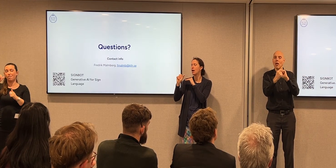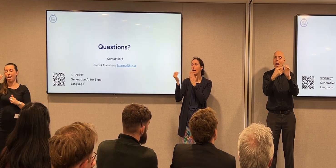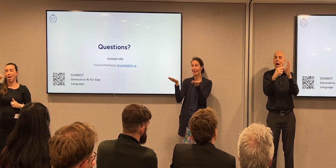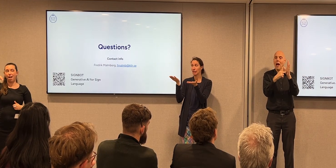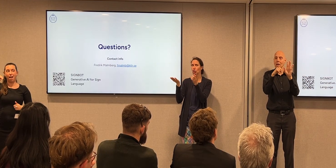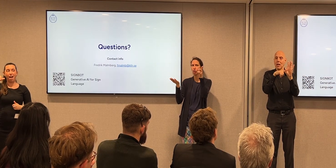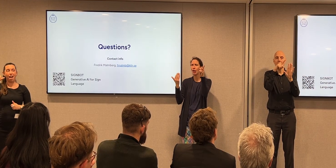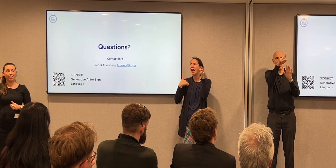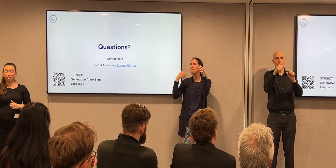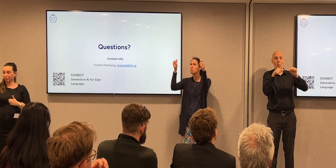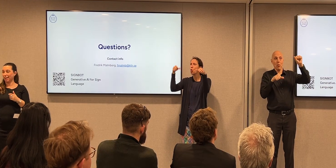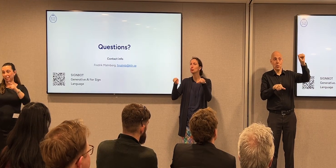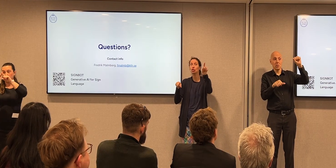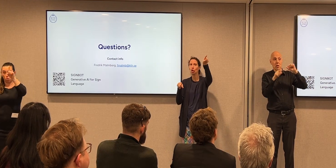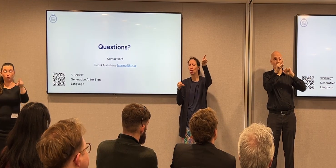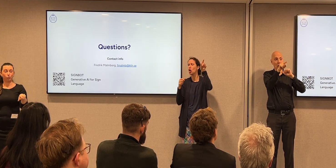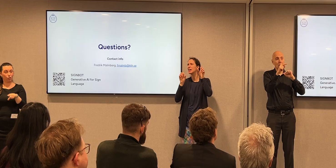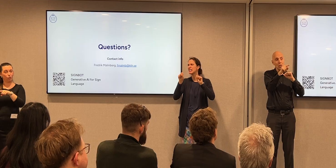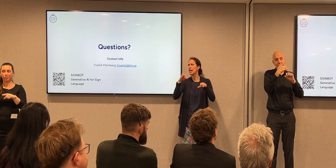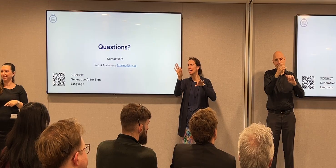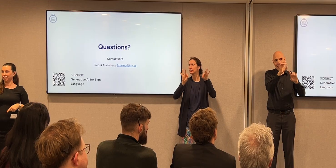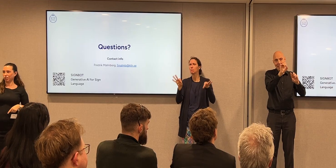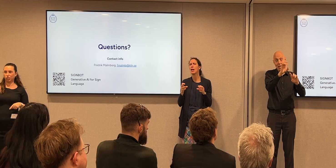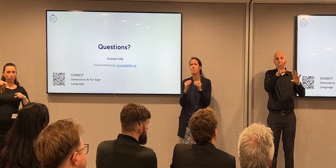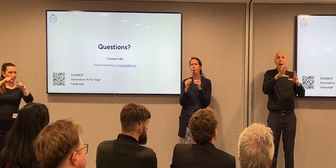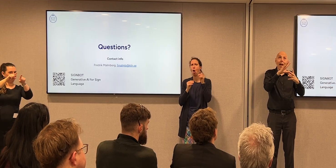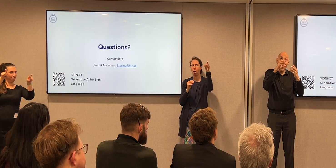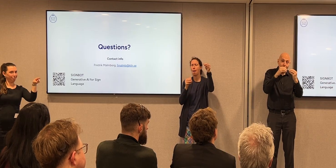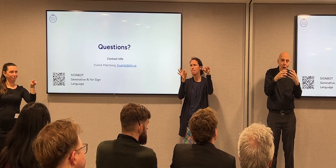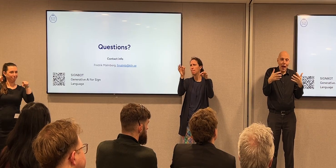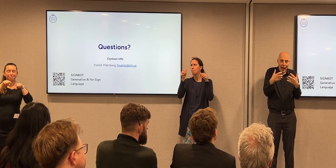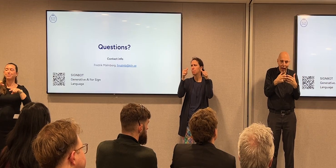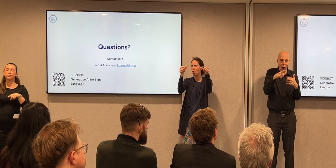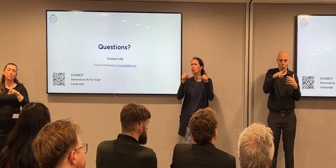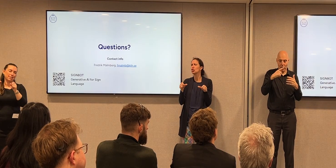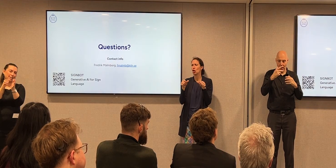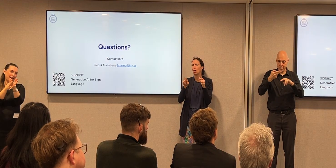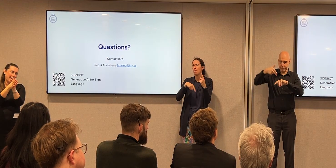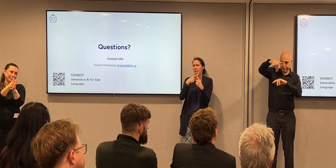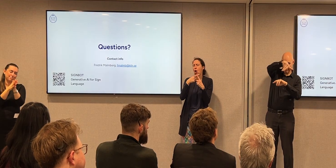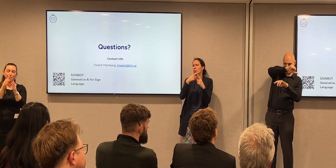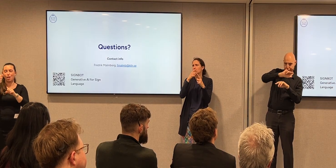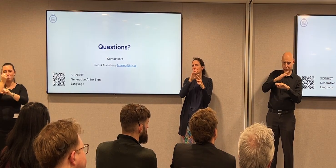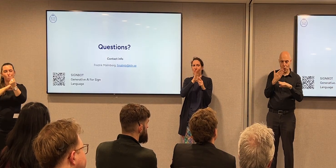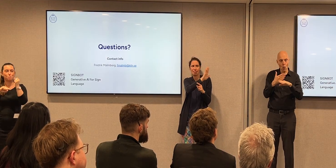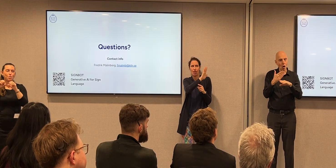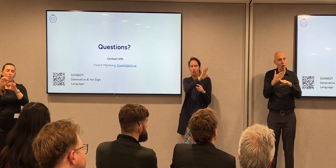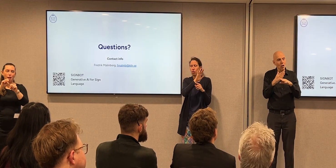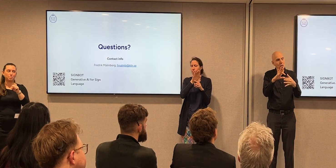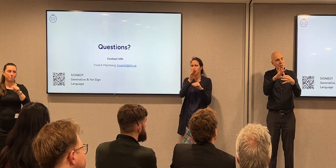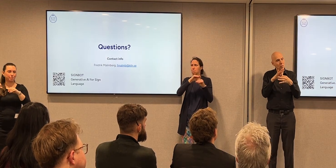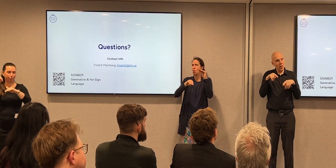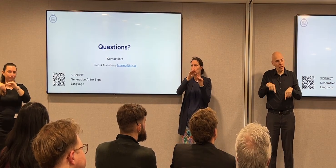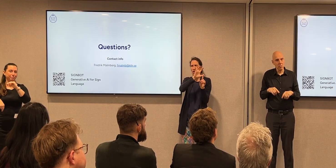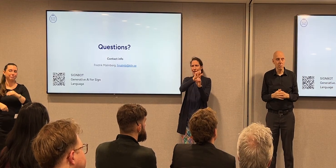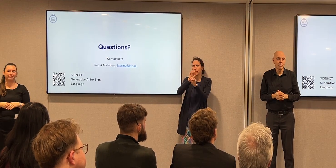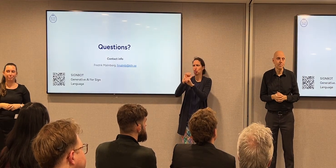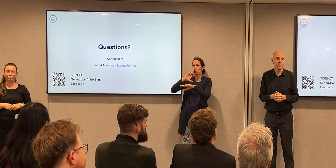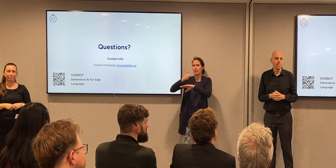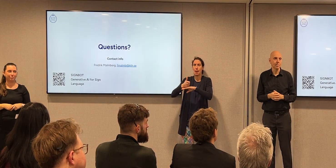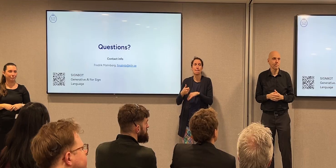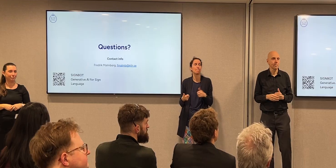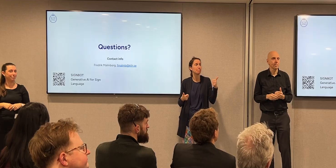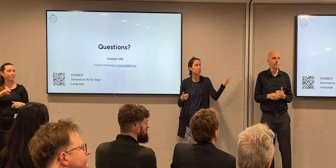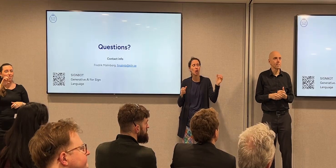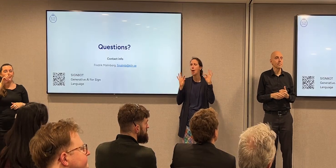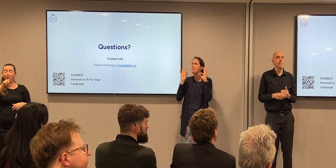has a poster where she can tell you everything about how our mocap setup works. So. Thanks. Okay,